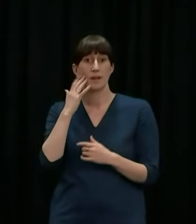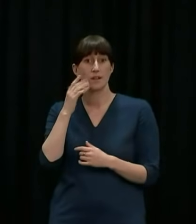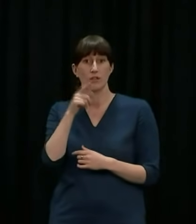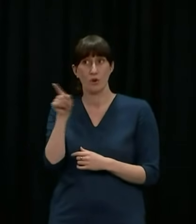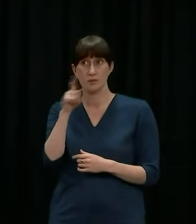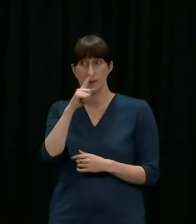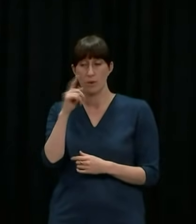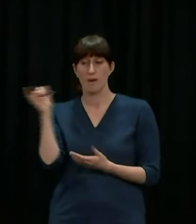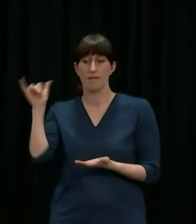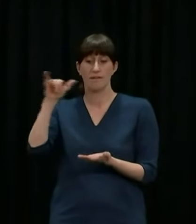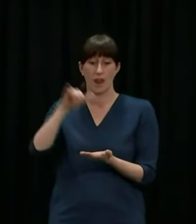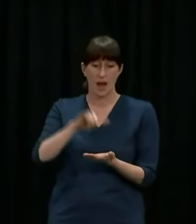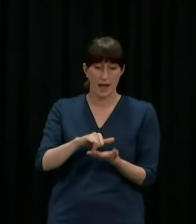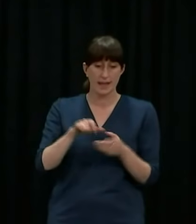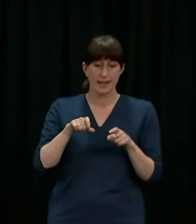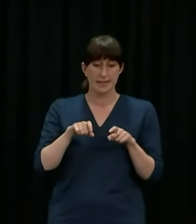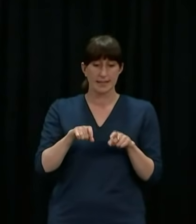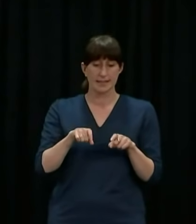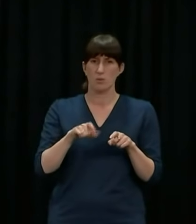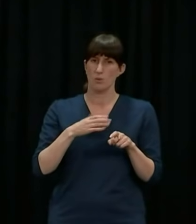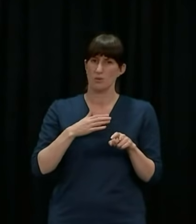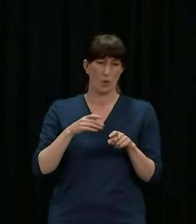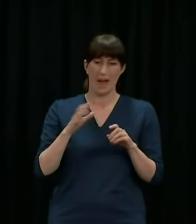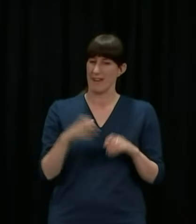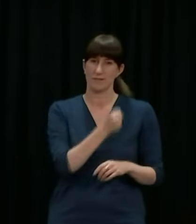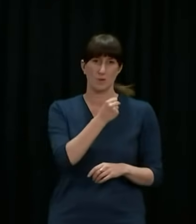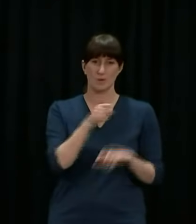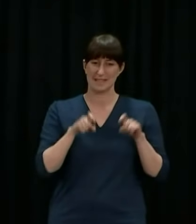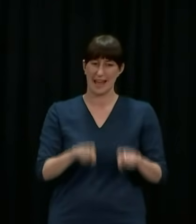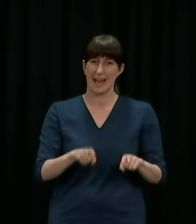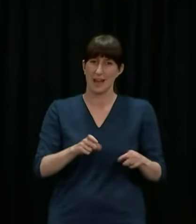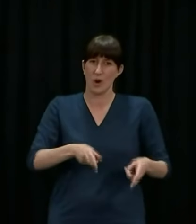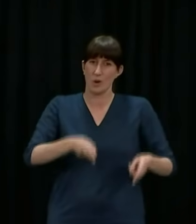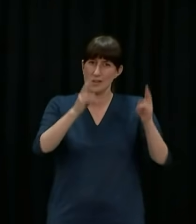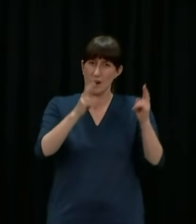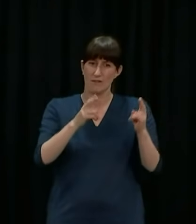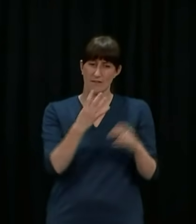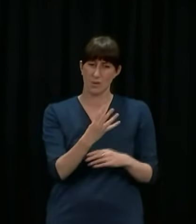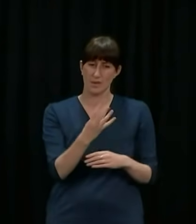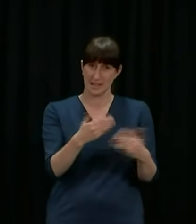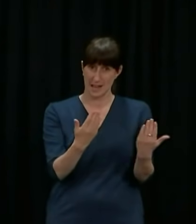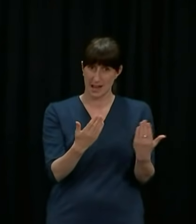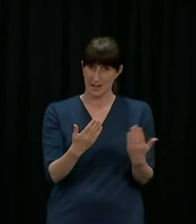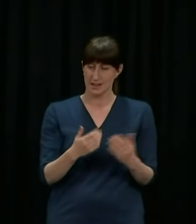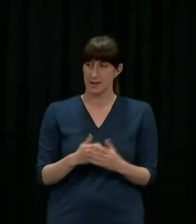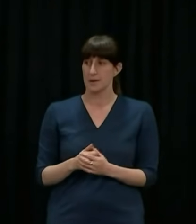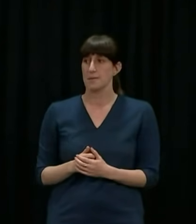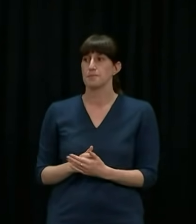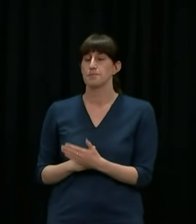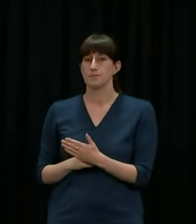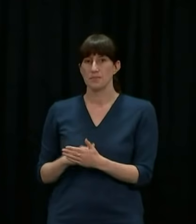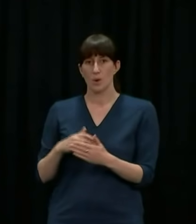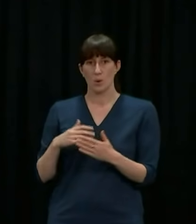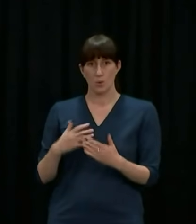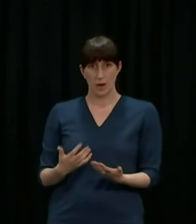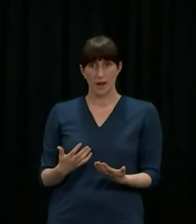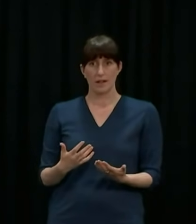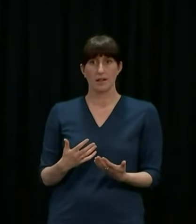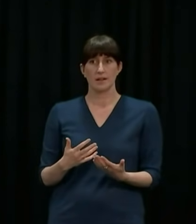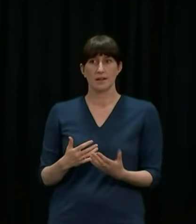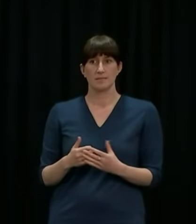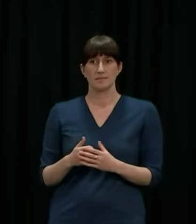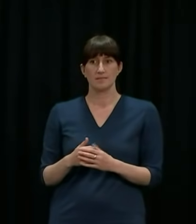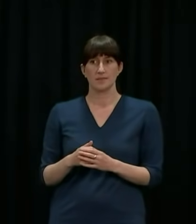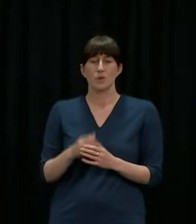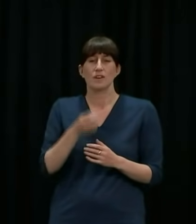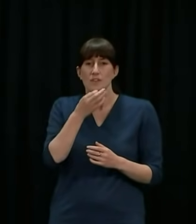actively considering our MIQ settings in light of the fact that we are unlikely to get back to 0 cases in the New Zealand community. Obviously, there are